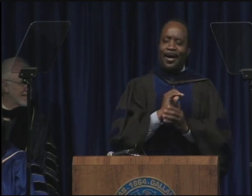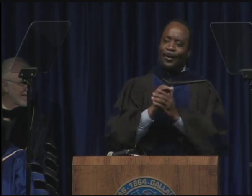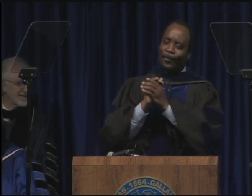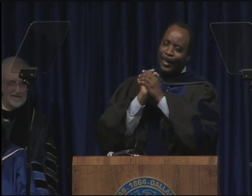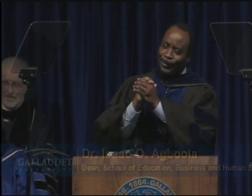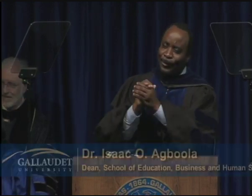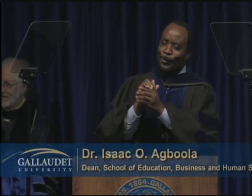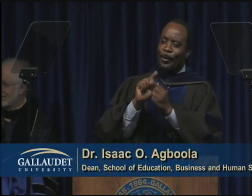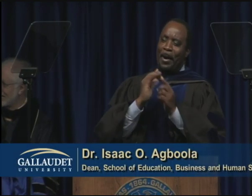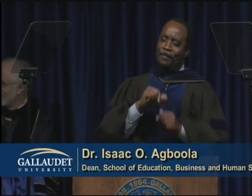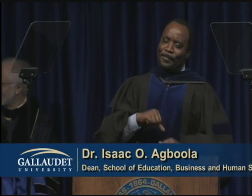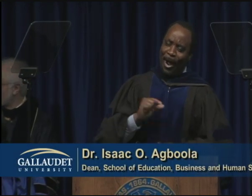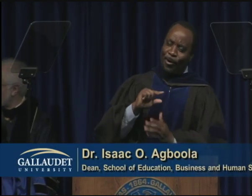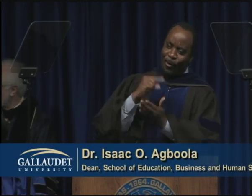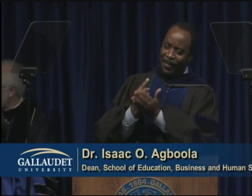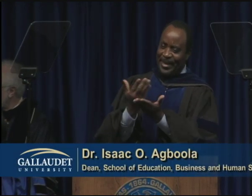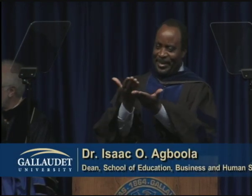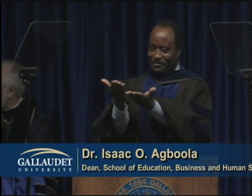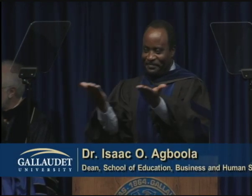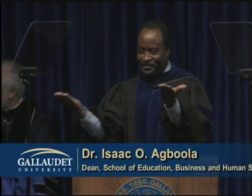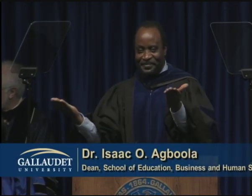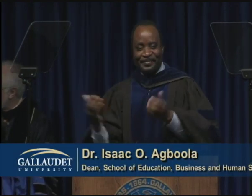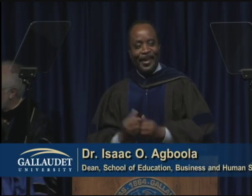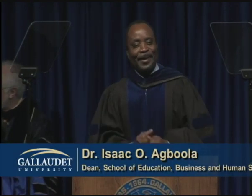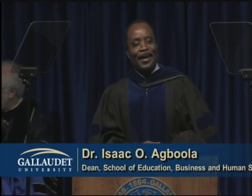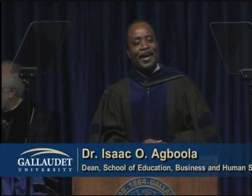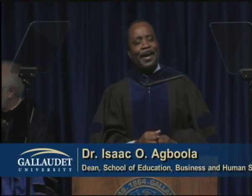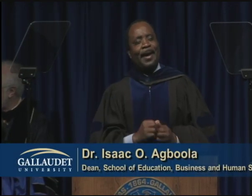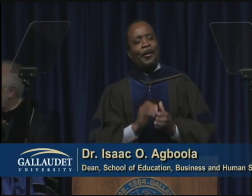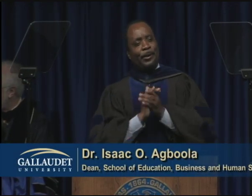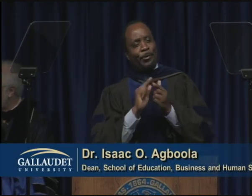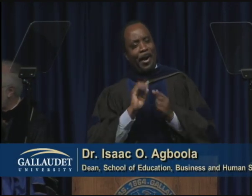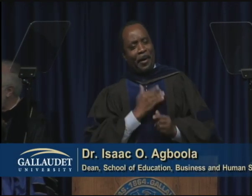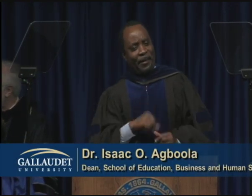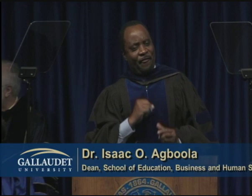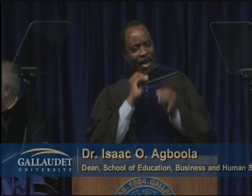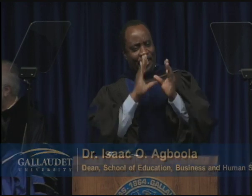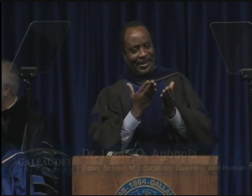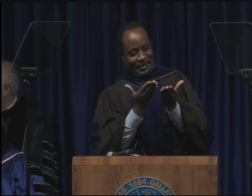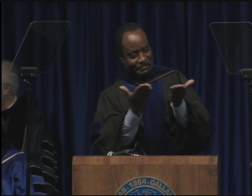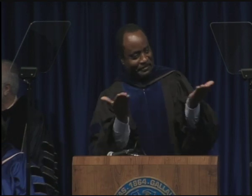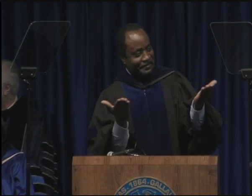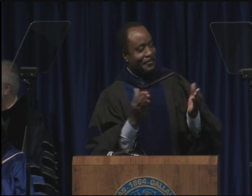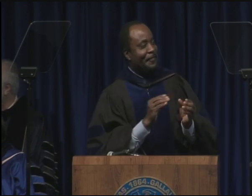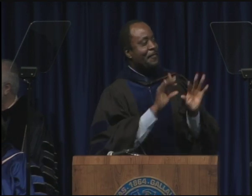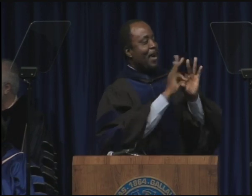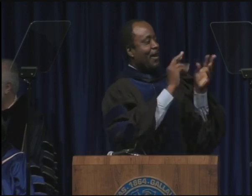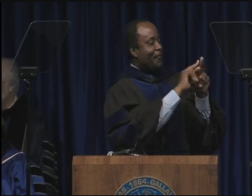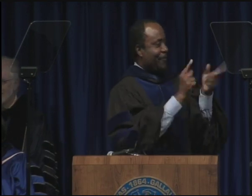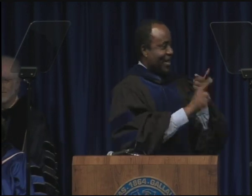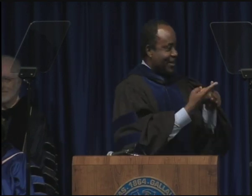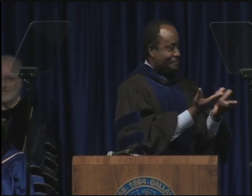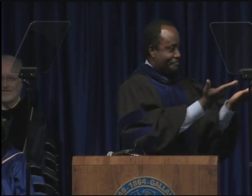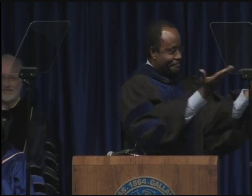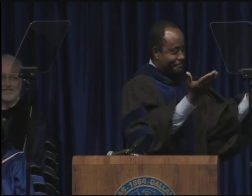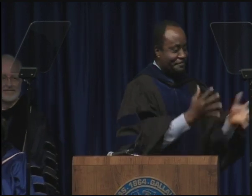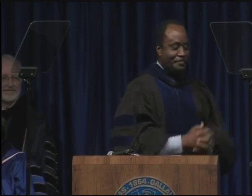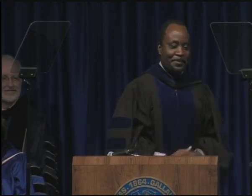Good afternoon, everyone, and congratulations to all of our proud graduates. Congratulations to our proud faculty and all